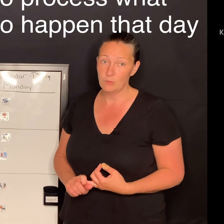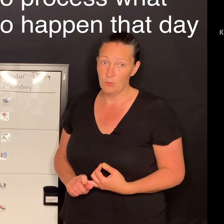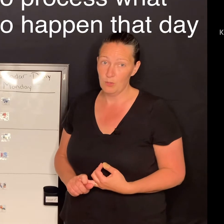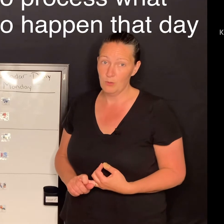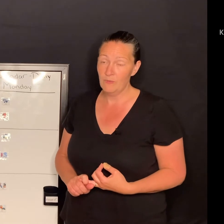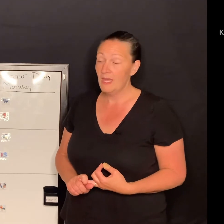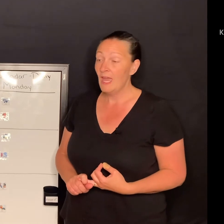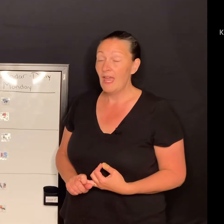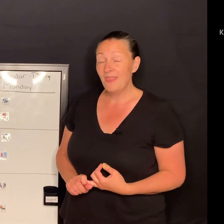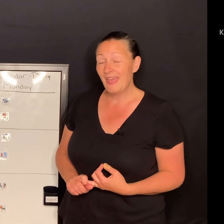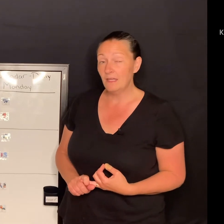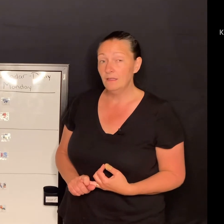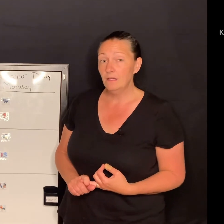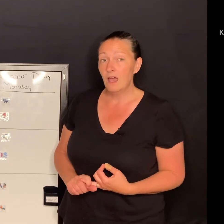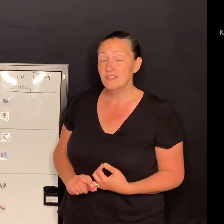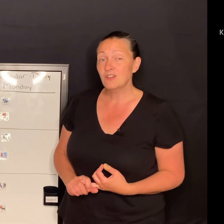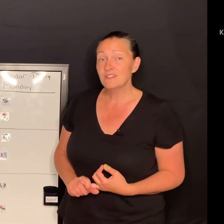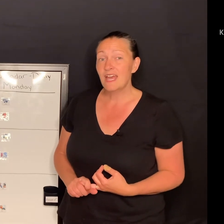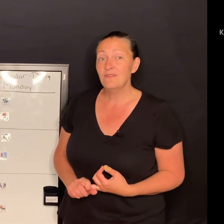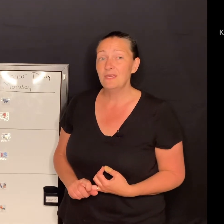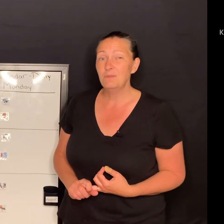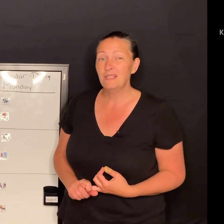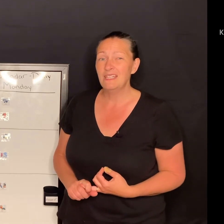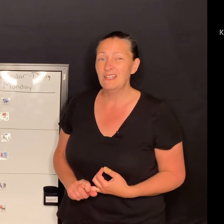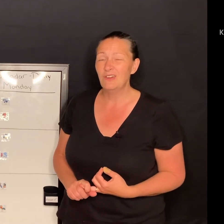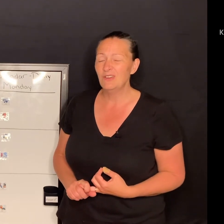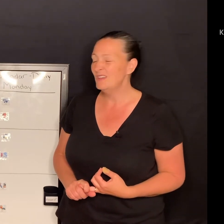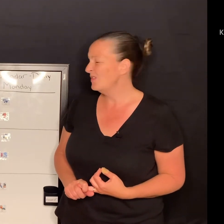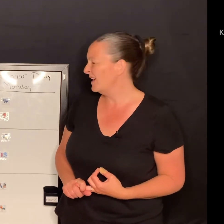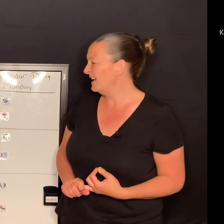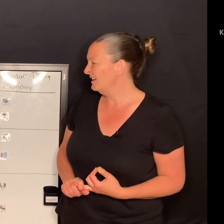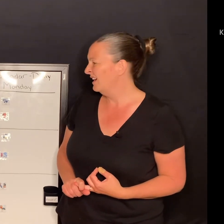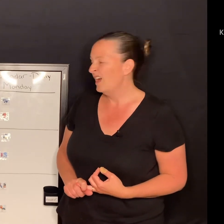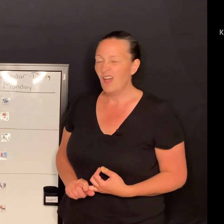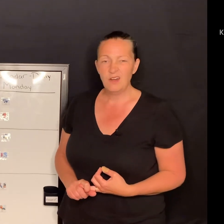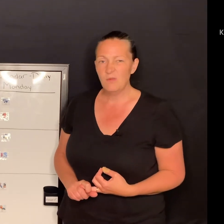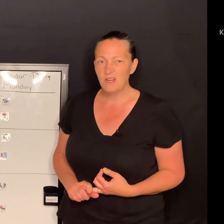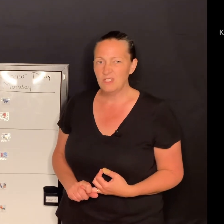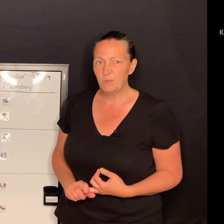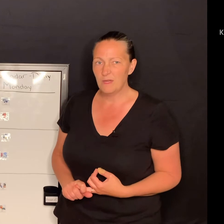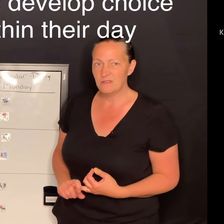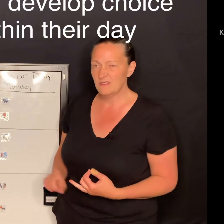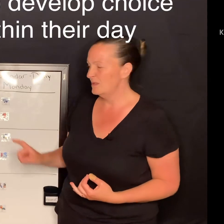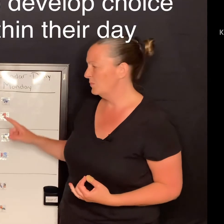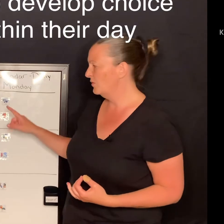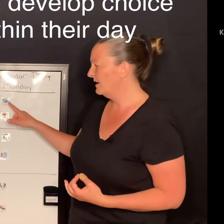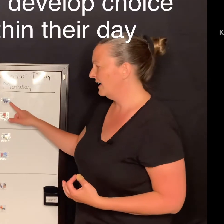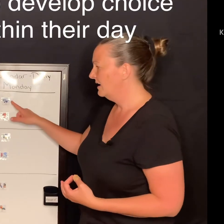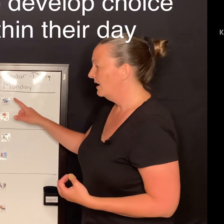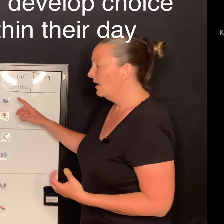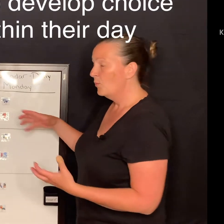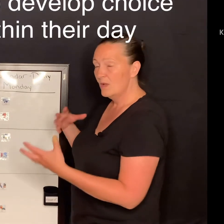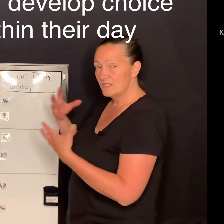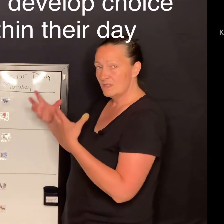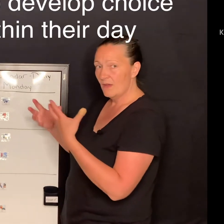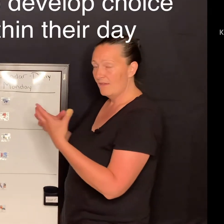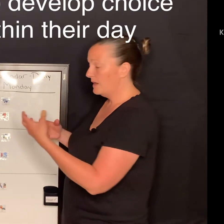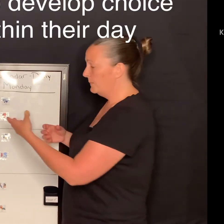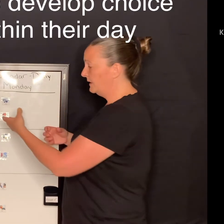tomorrow. And then I start to have the ability to go, you know what? I don't want to do puzzles in the morning. Once you have that ability,